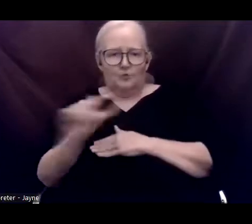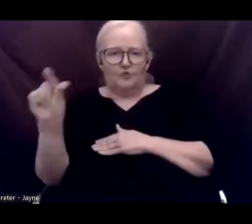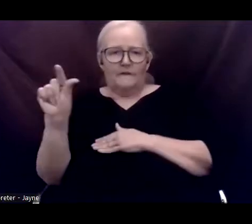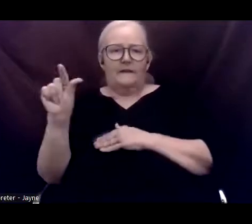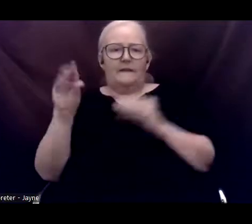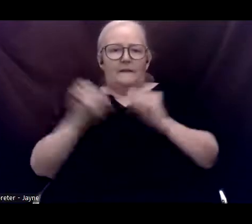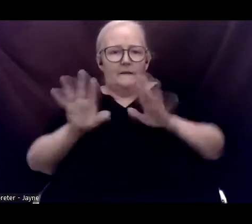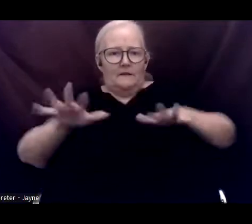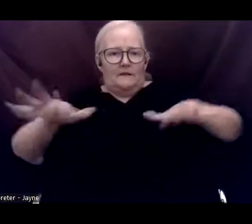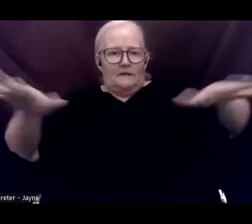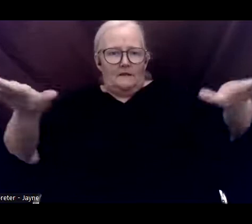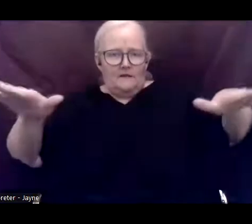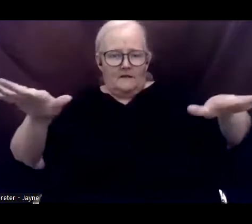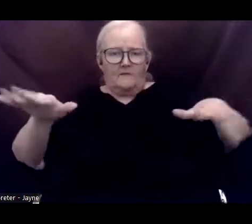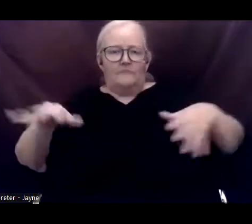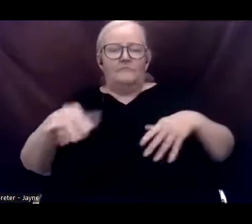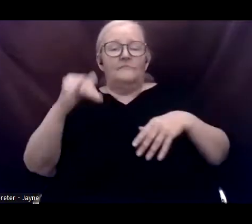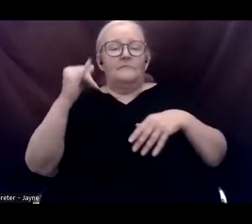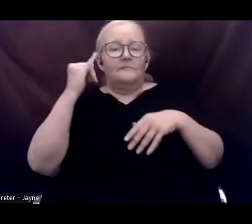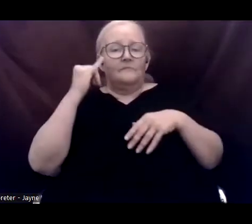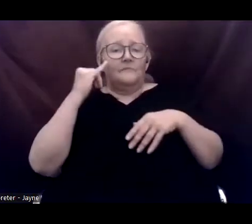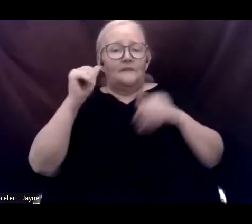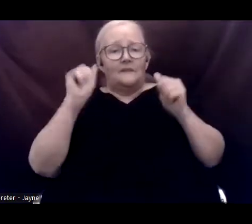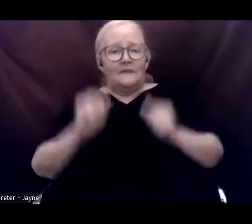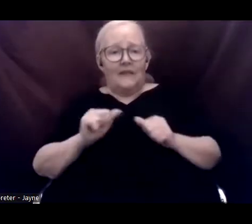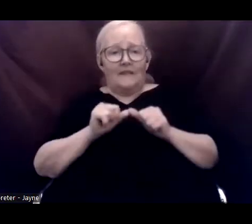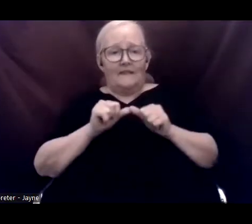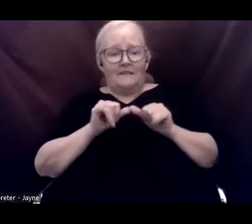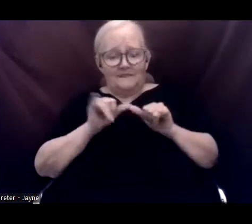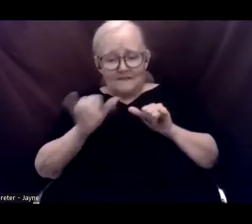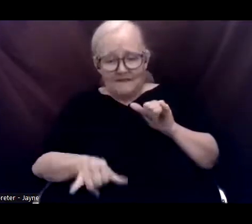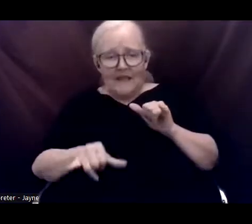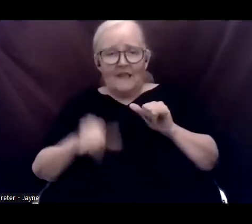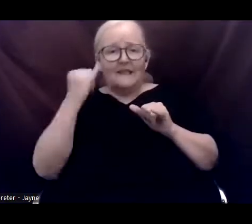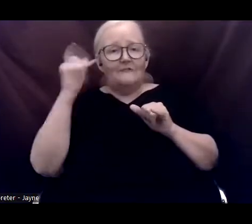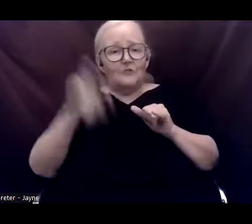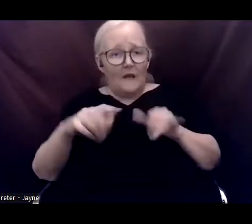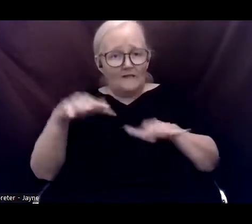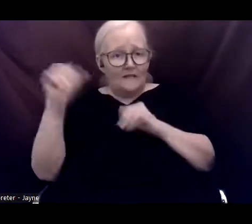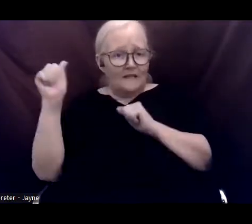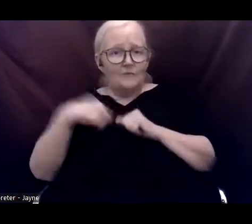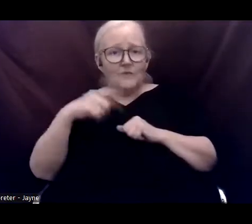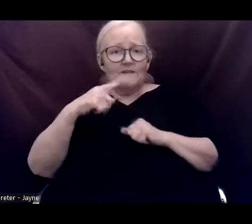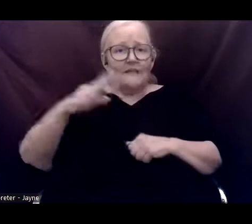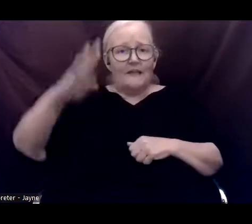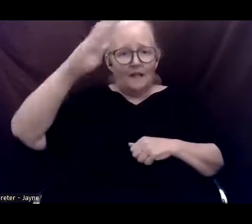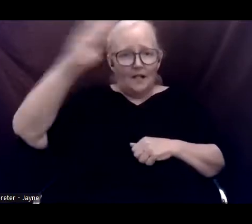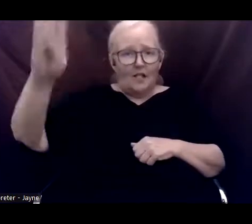forth. Stay if you will, go if you must. We bid you hail and